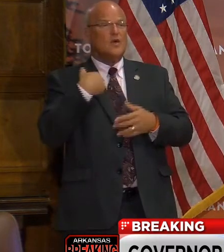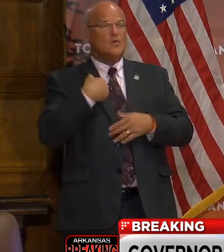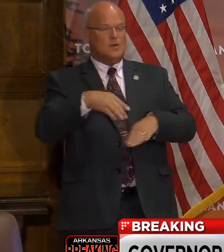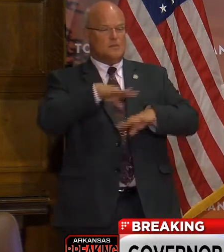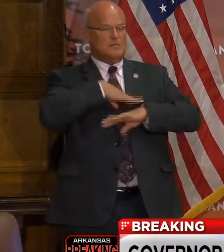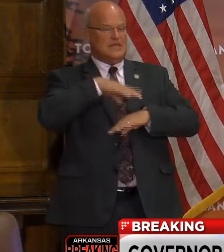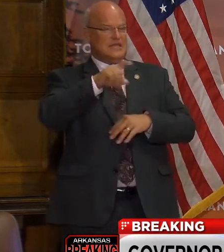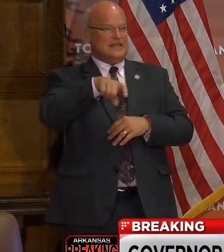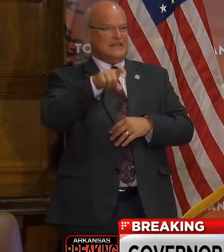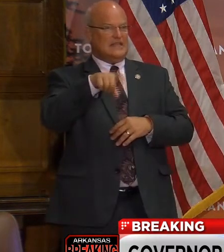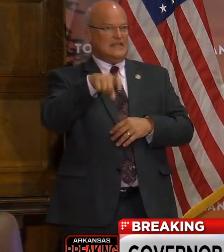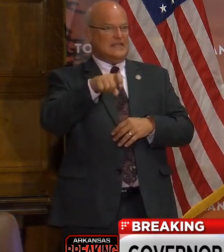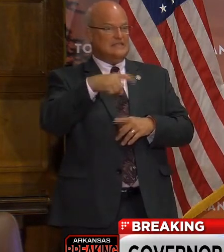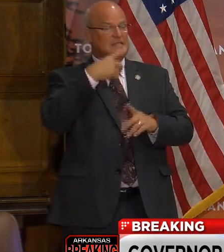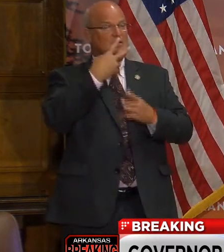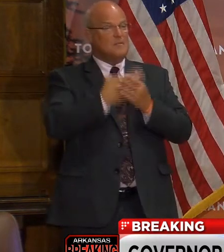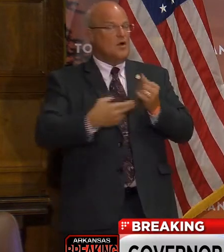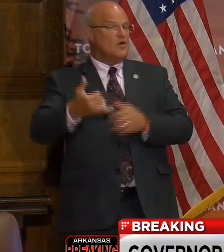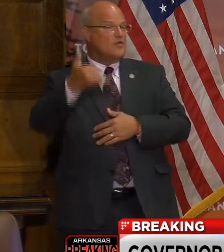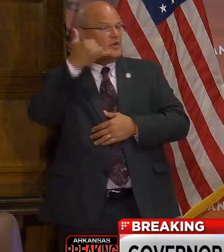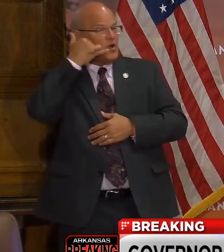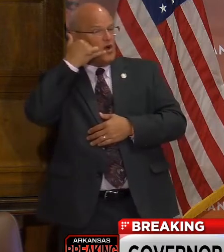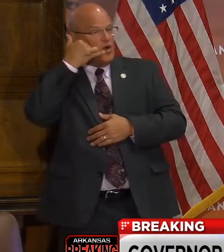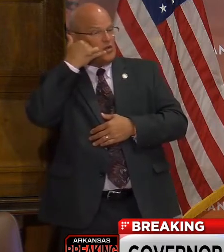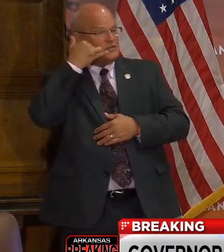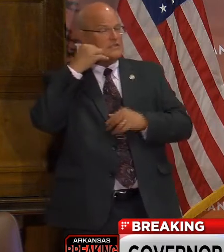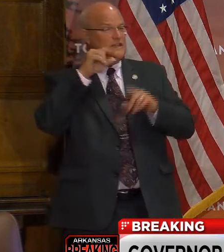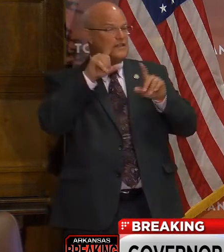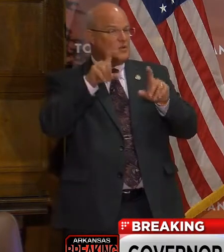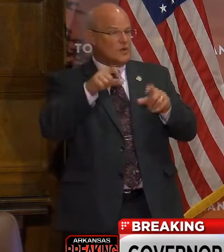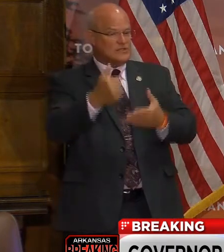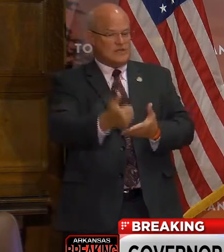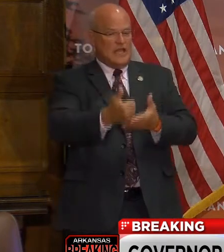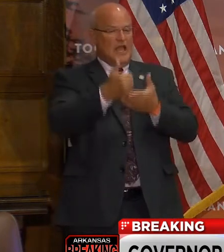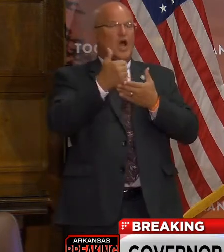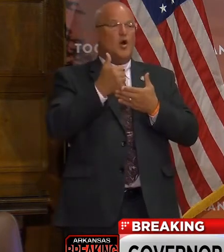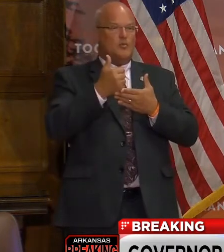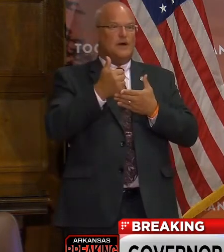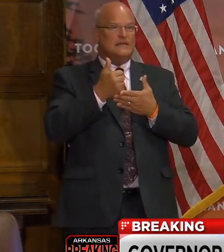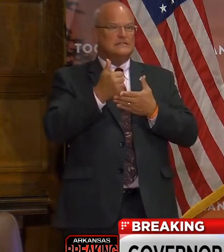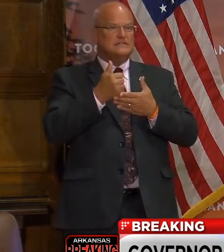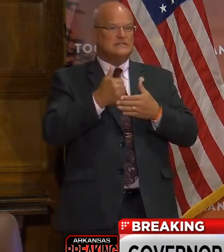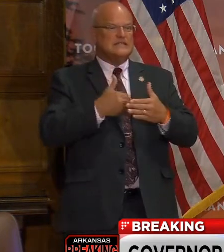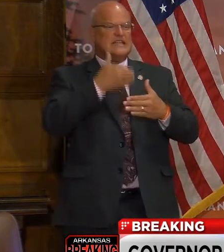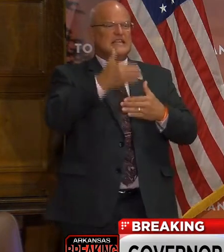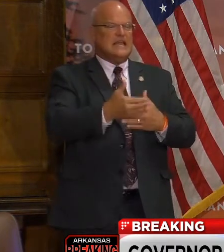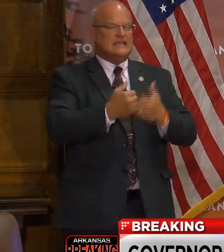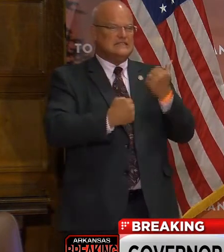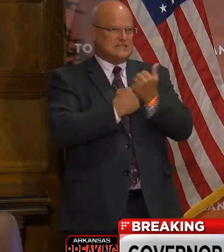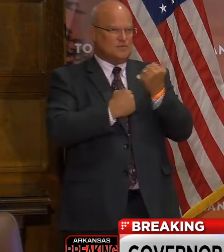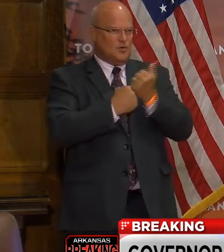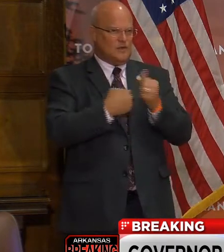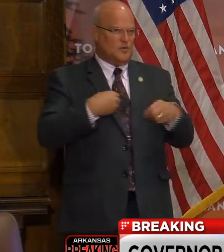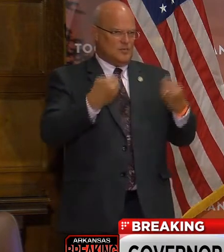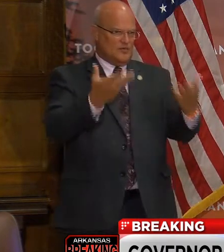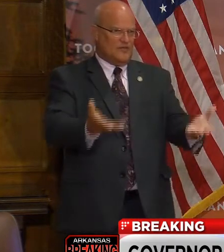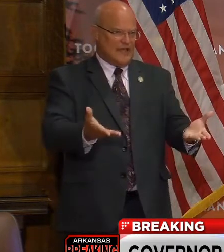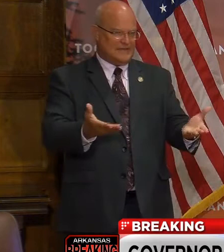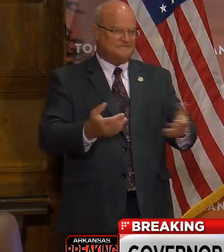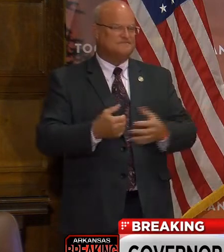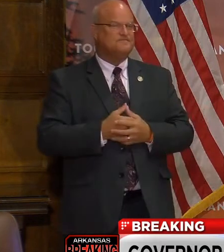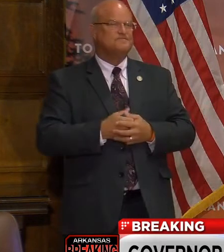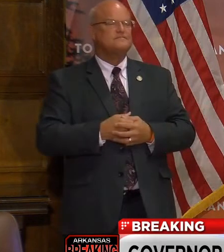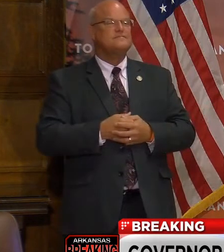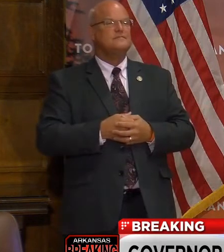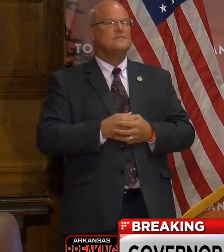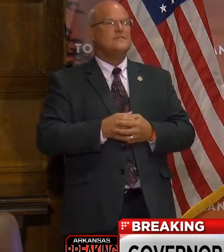needs. So the calls and the questions that are coming from you are really helping to drive the next step supports that we provide.